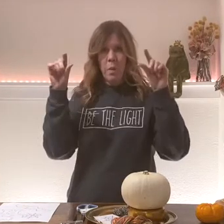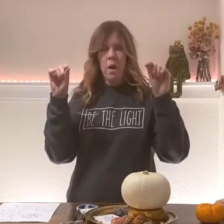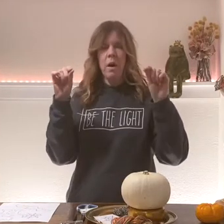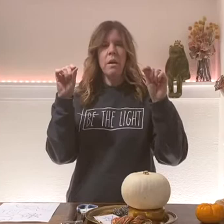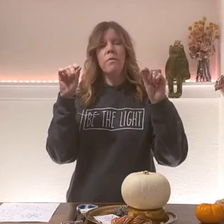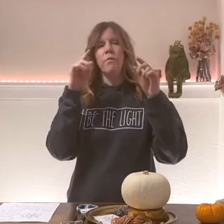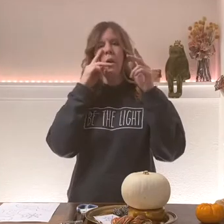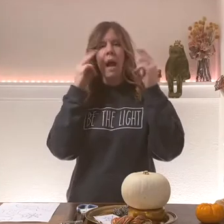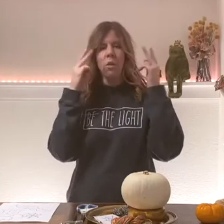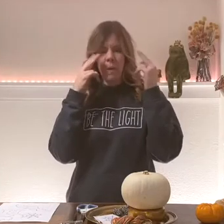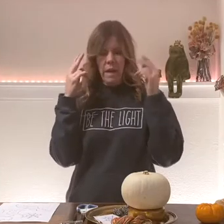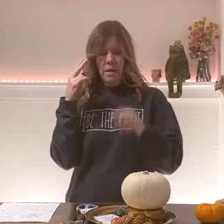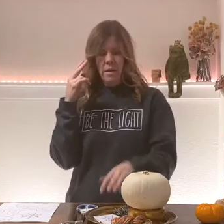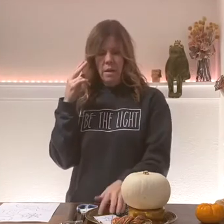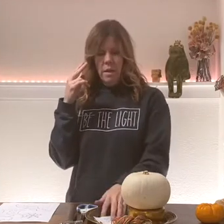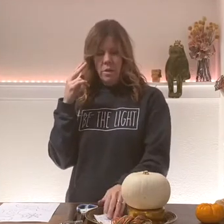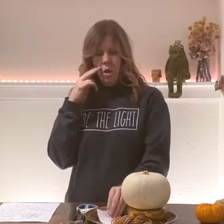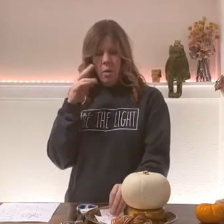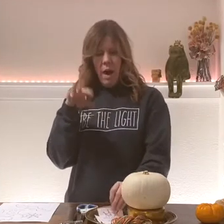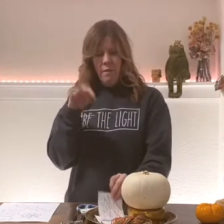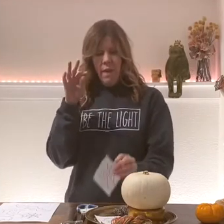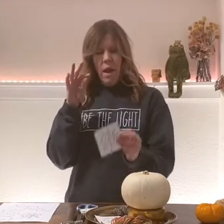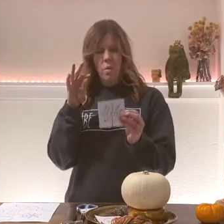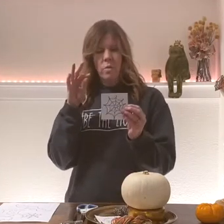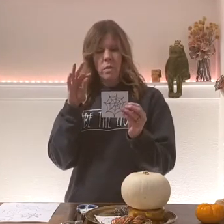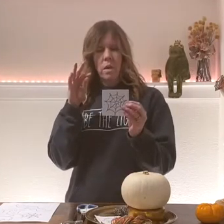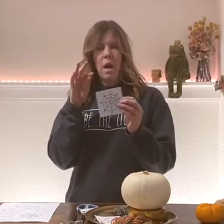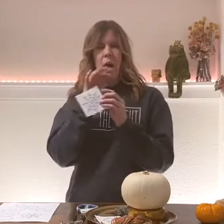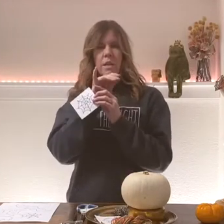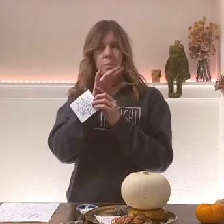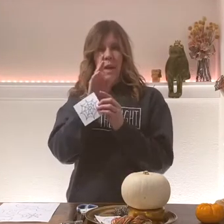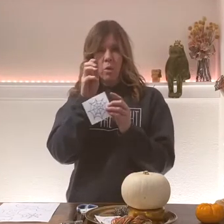bar for Halloween, so I found a spider web.